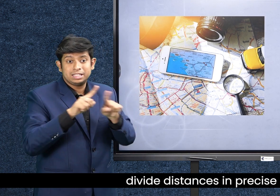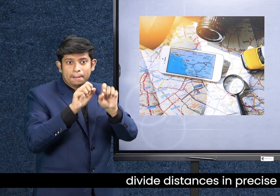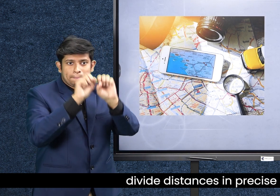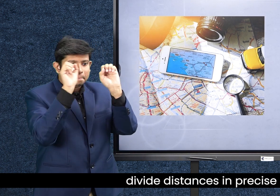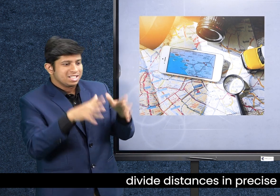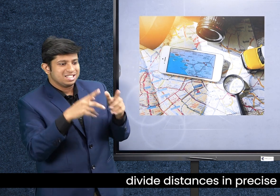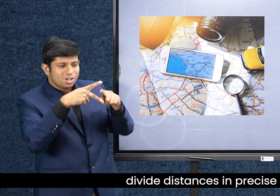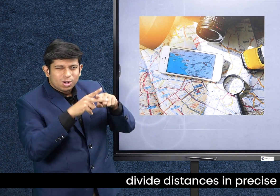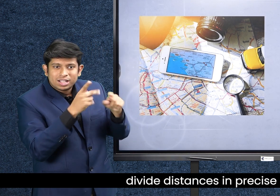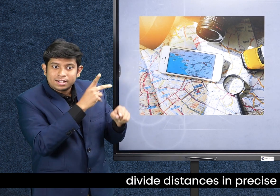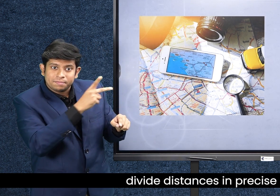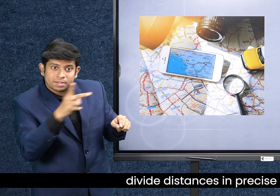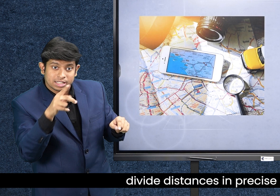ratios.